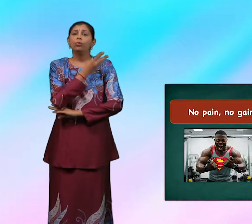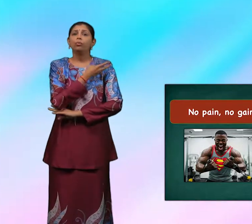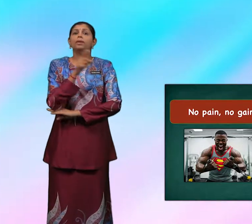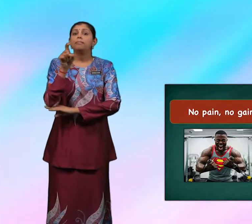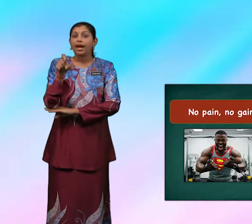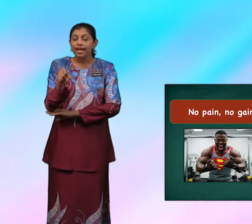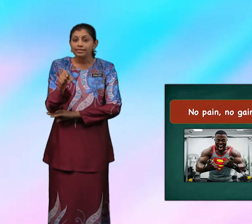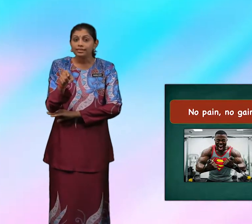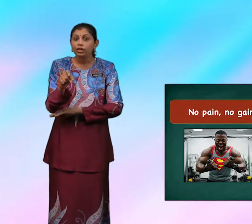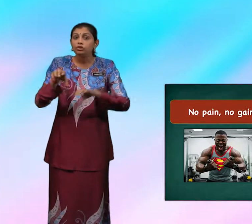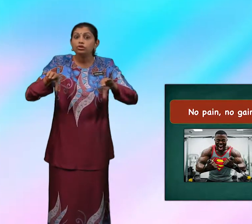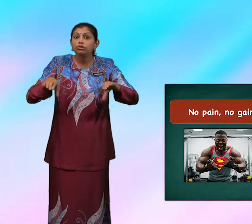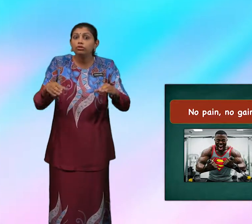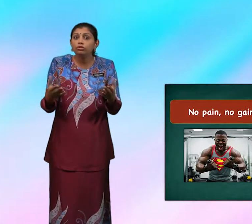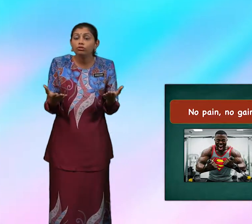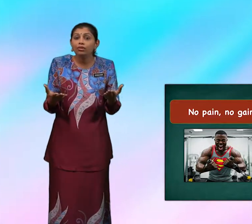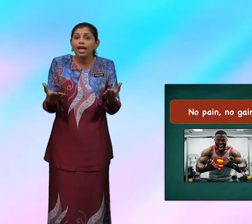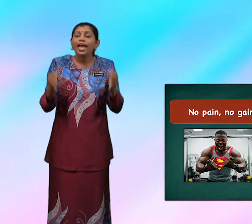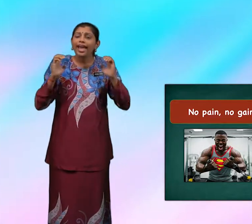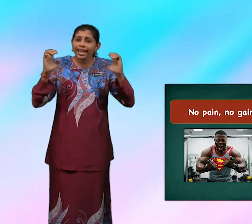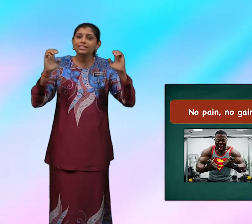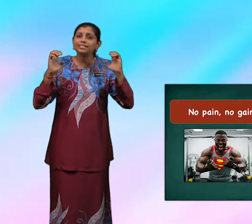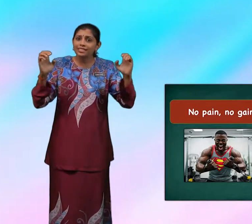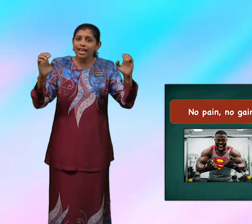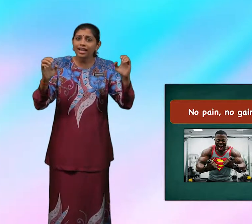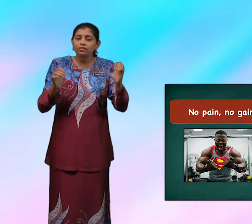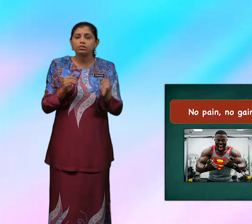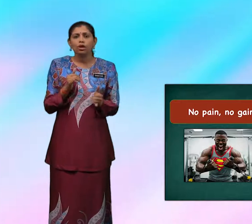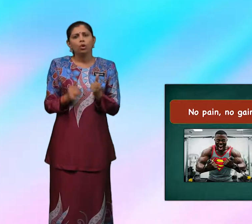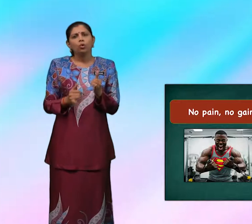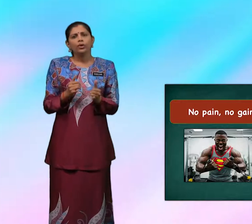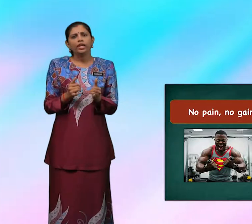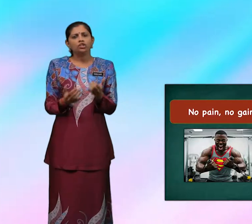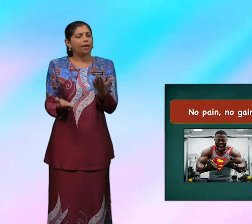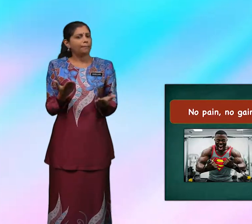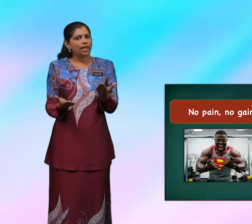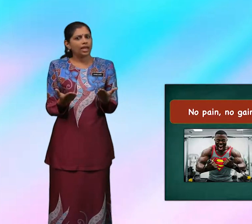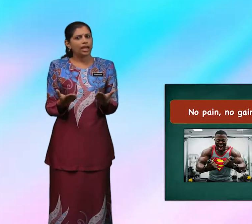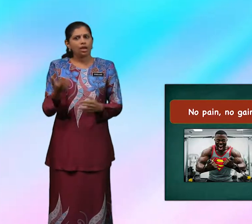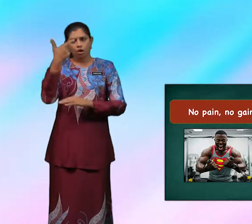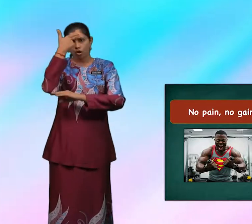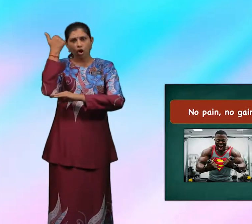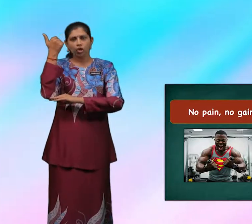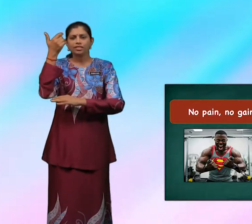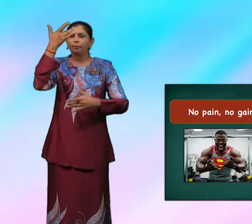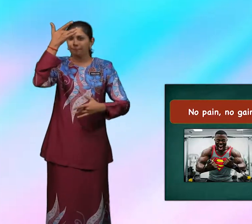We must do exercise, which may cause